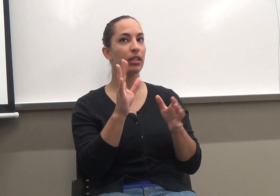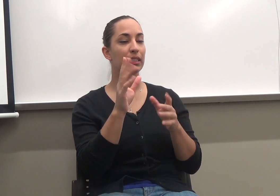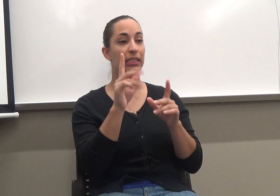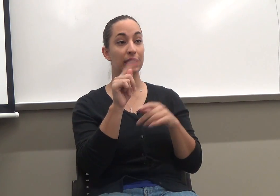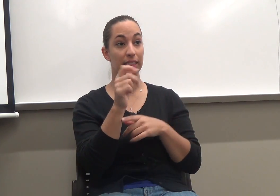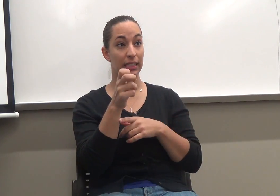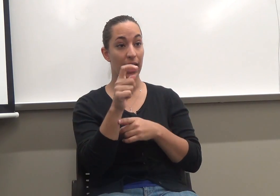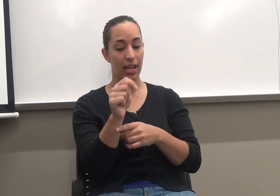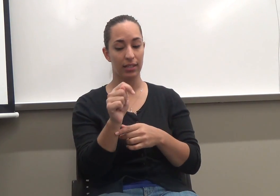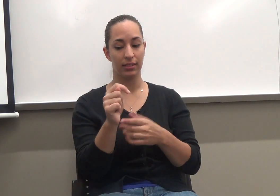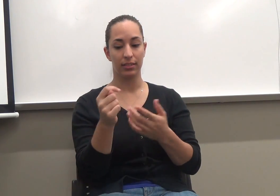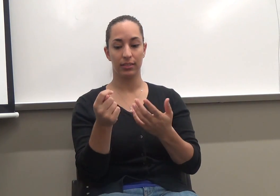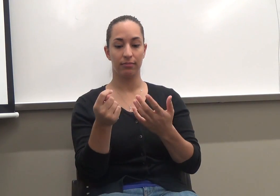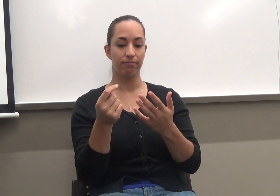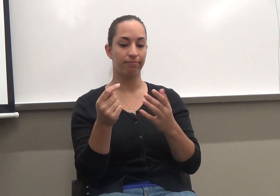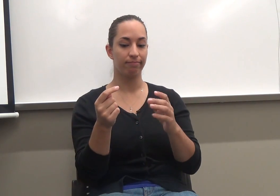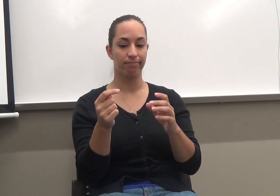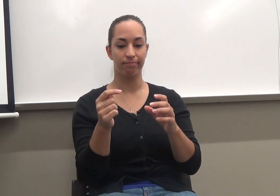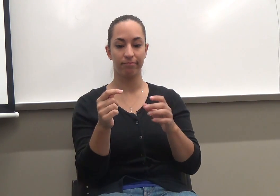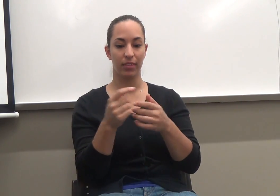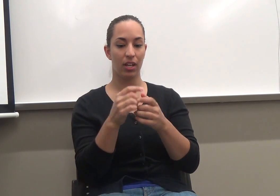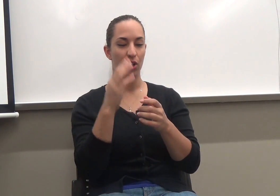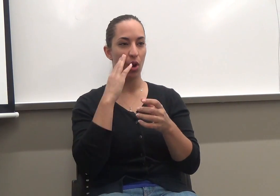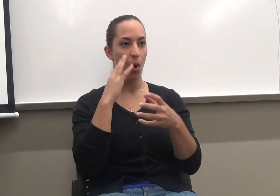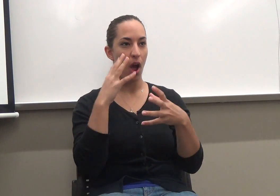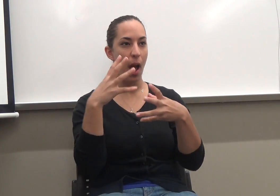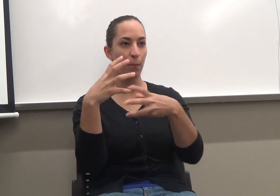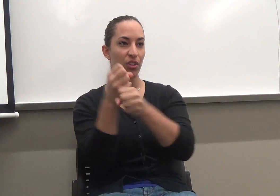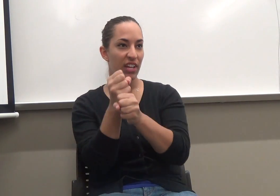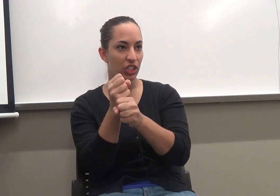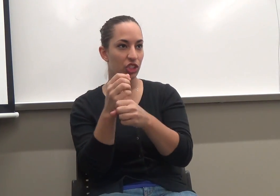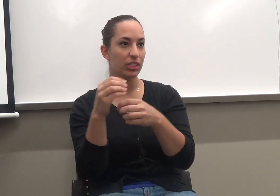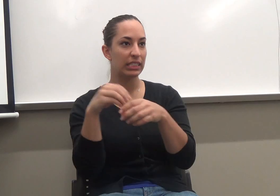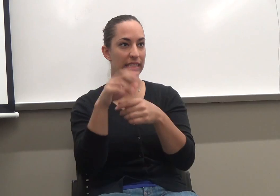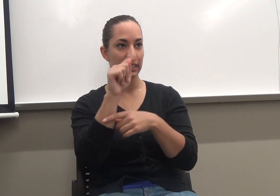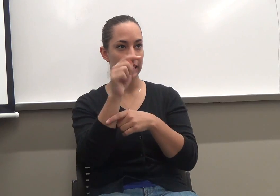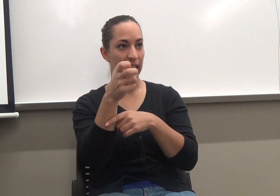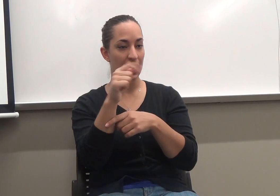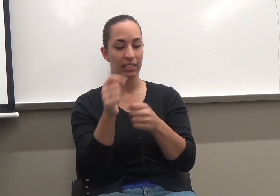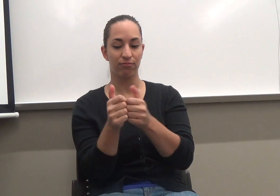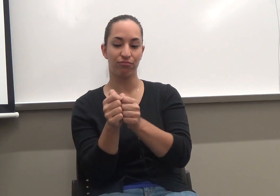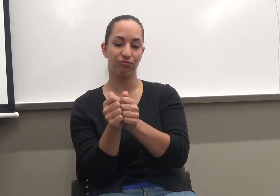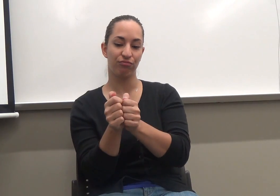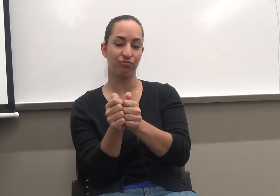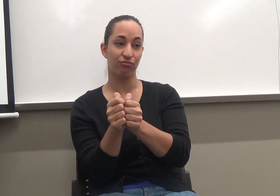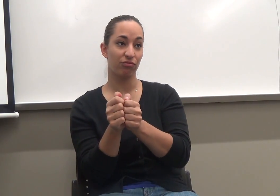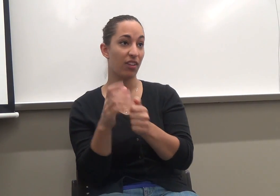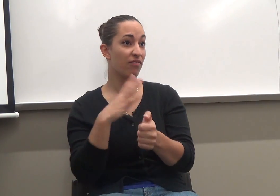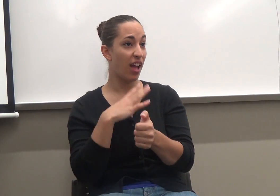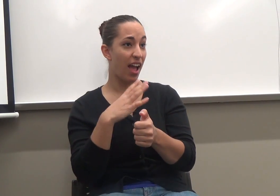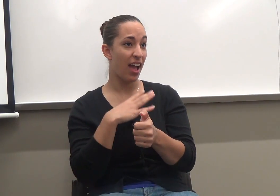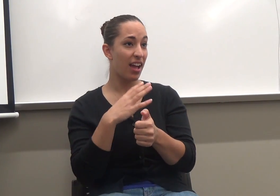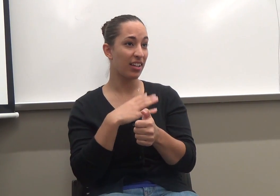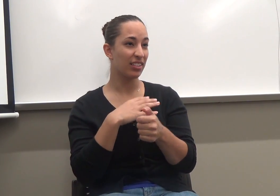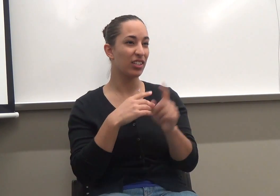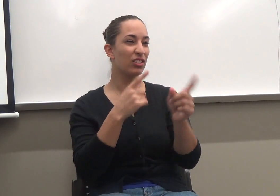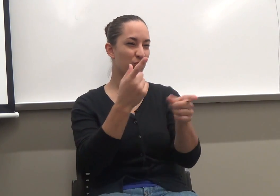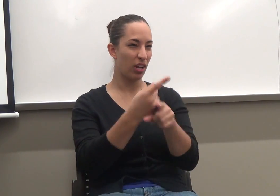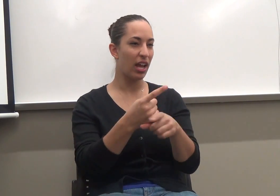and things you use in your text are fine. That's a perfectly good shorthand, and that's what it is a form of shorthand to